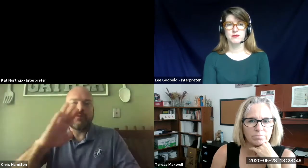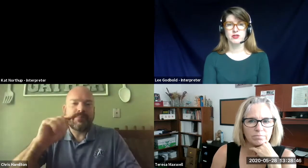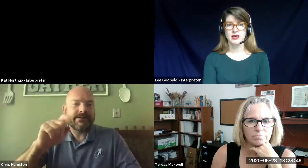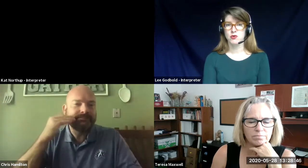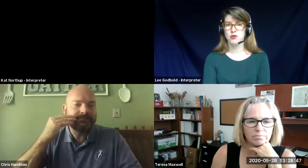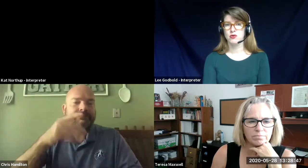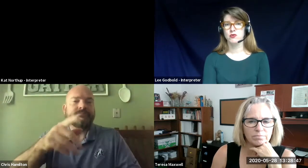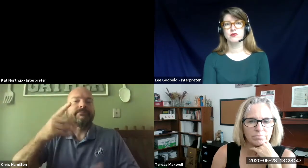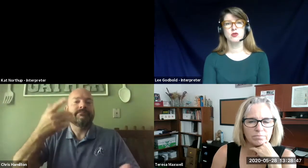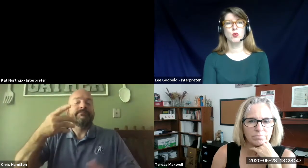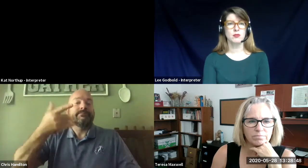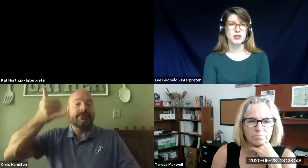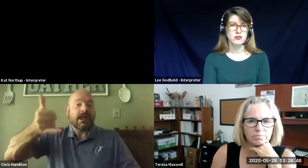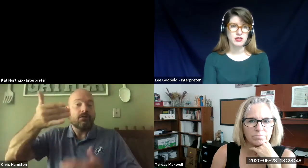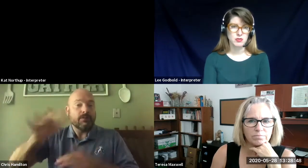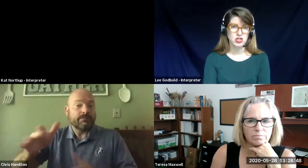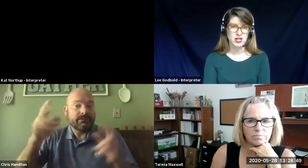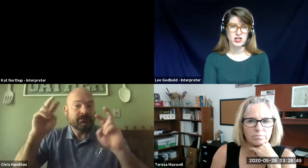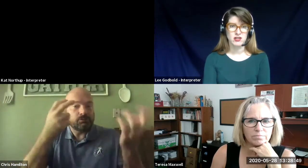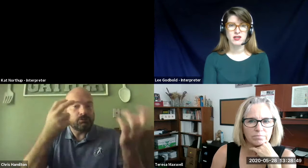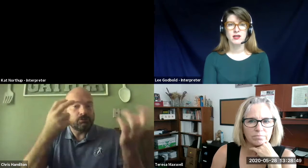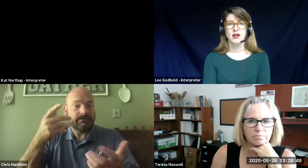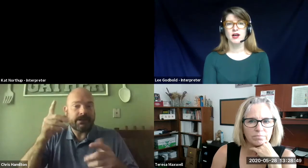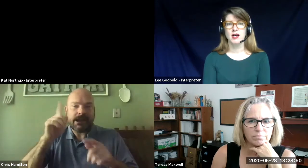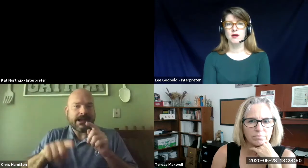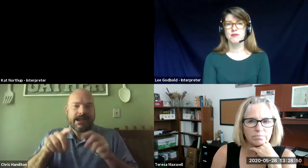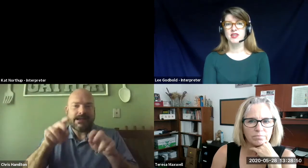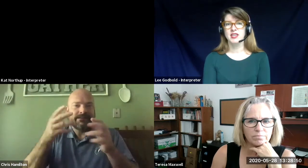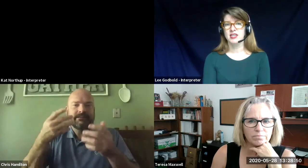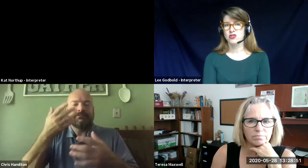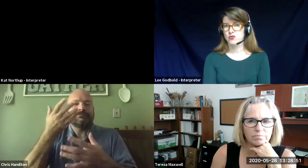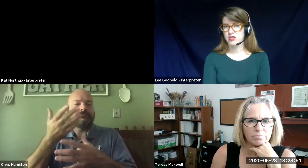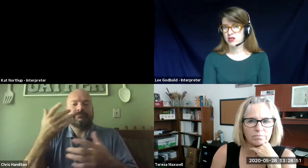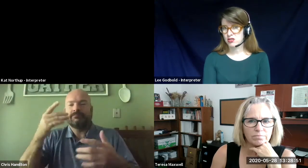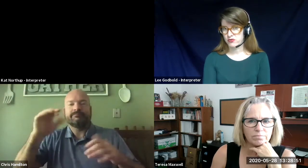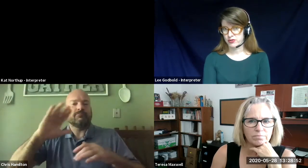For example, no water bottles can be shared. Any issues with the locker room.